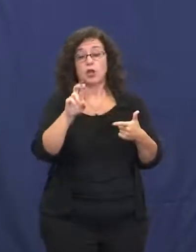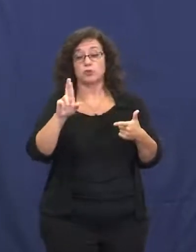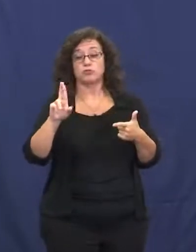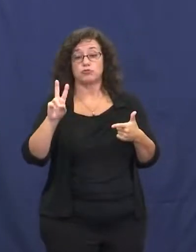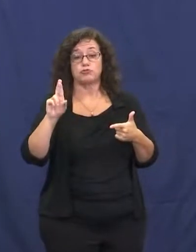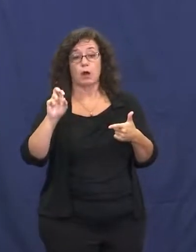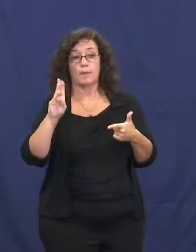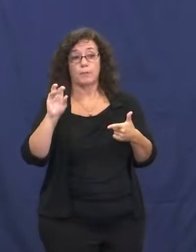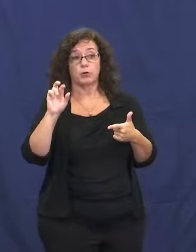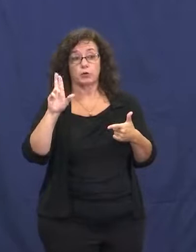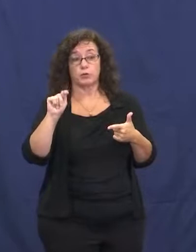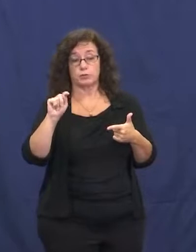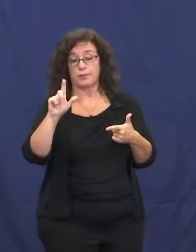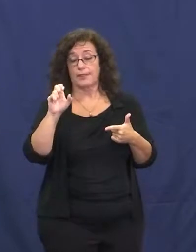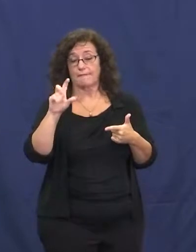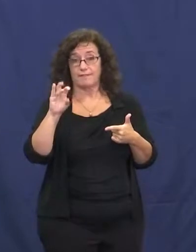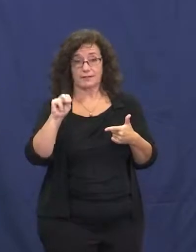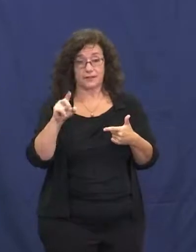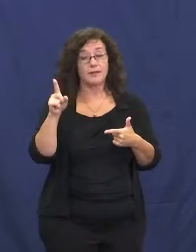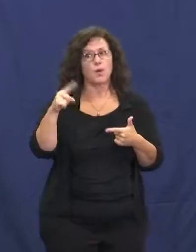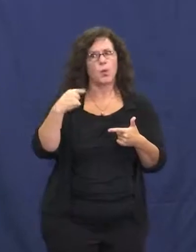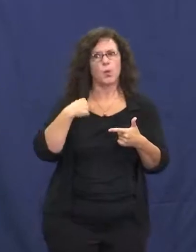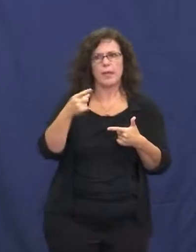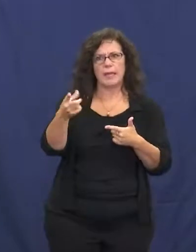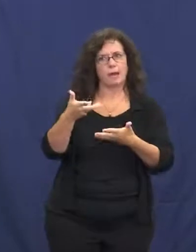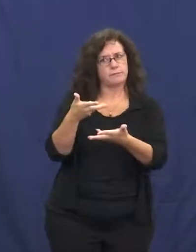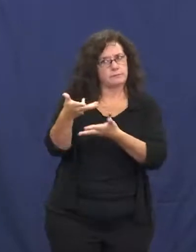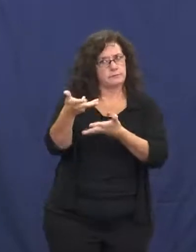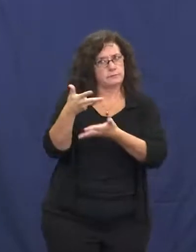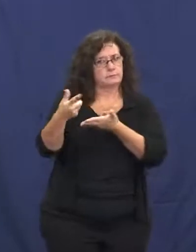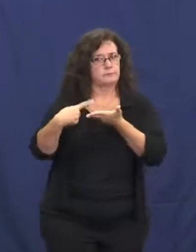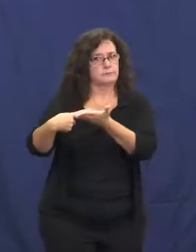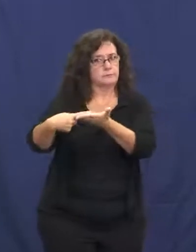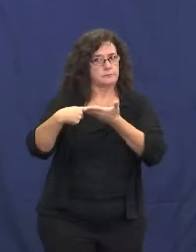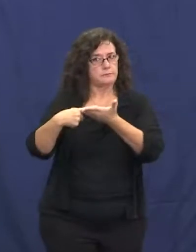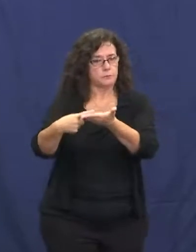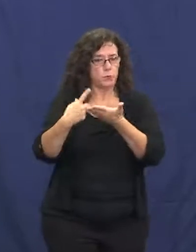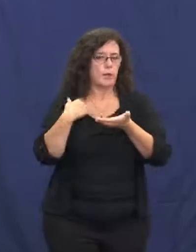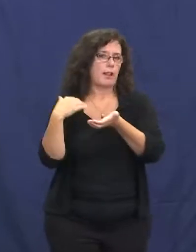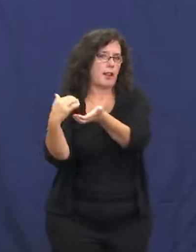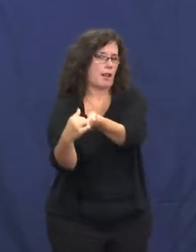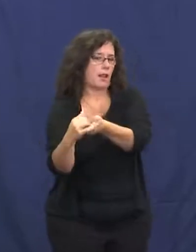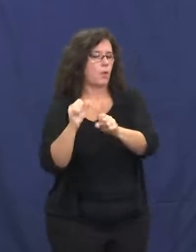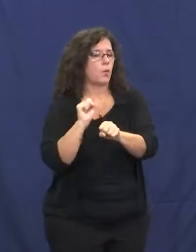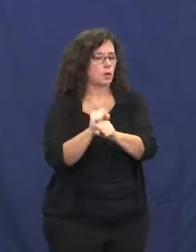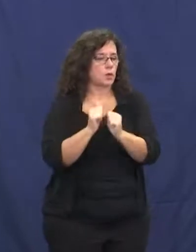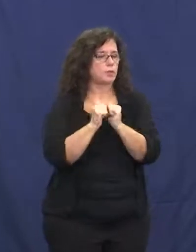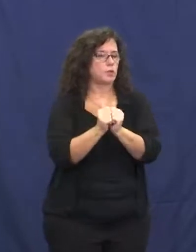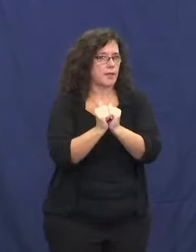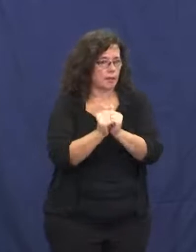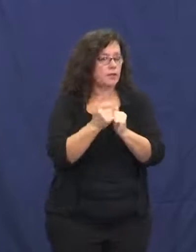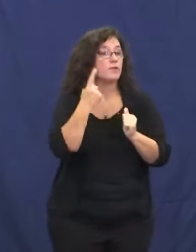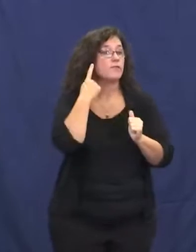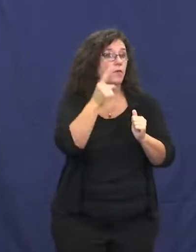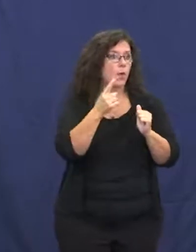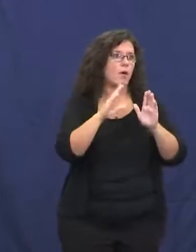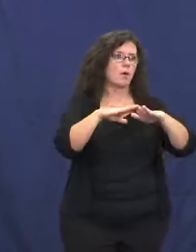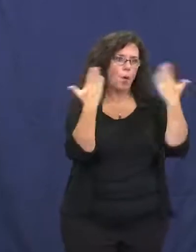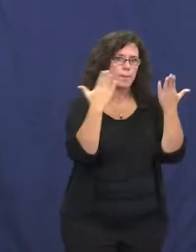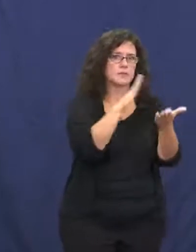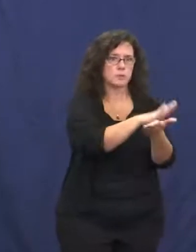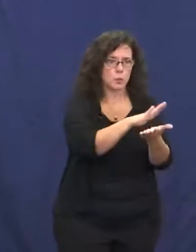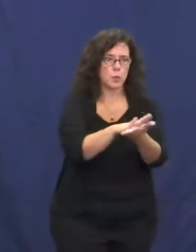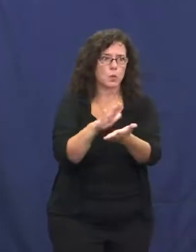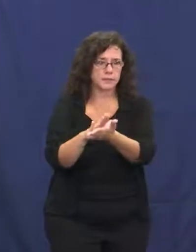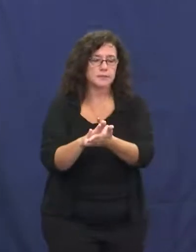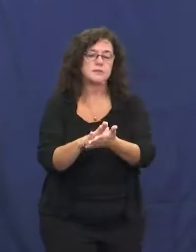to strengthen our ties and get great advice and work together toward a successful reopening of schools at the right